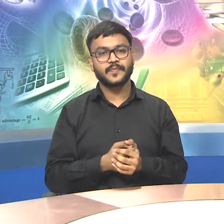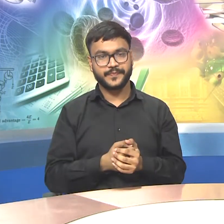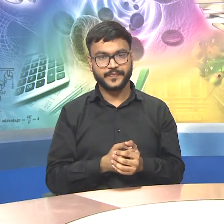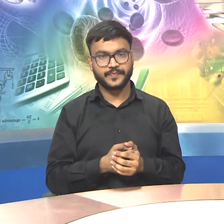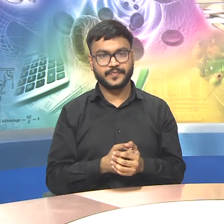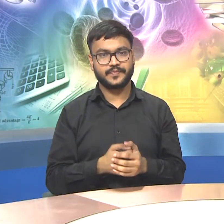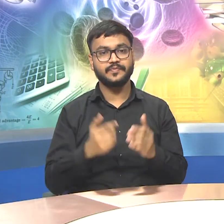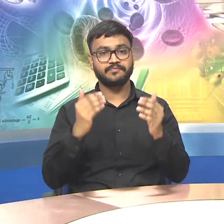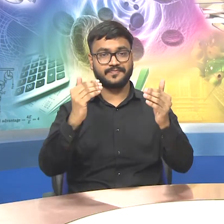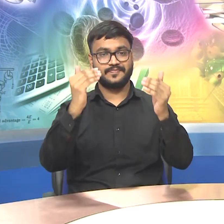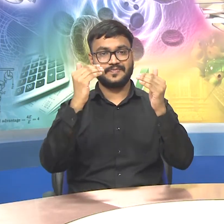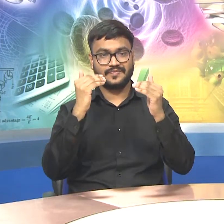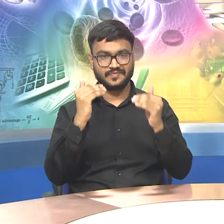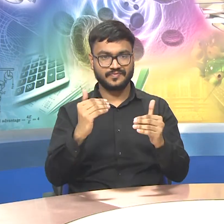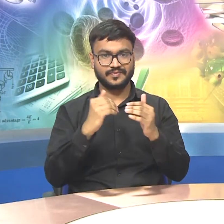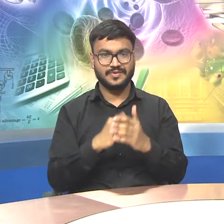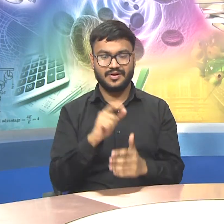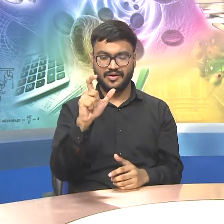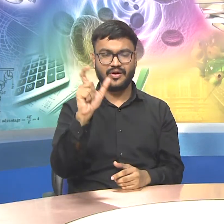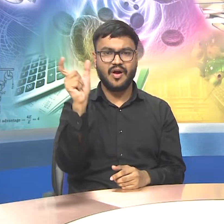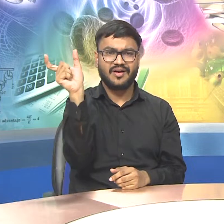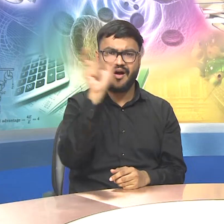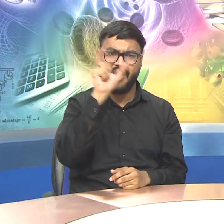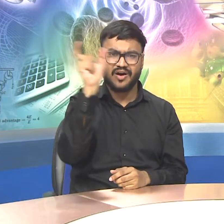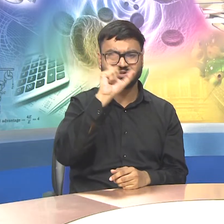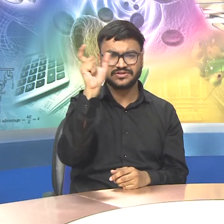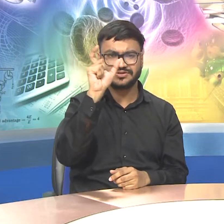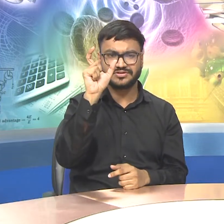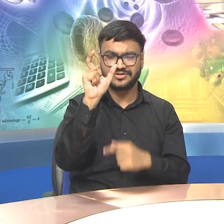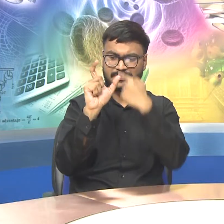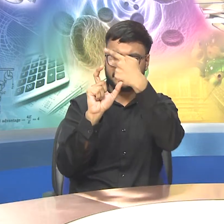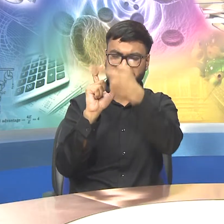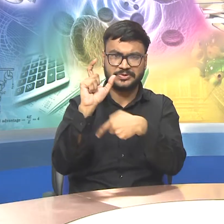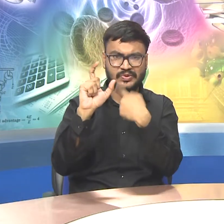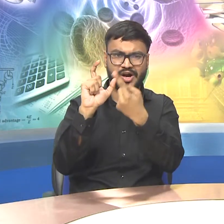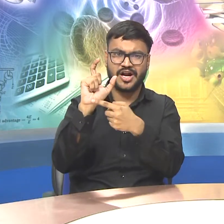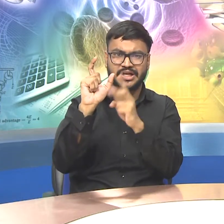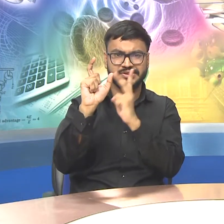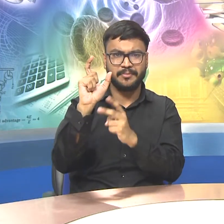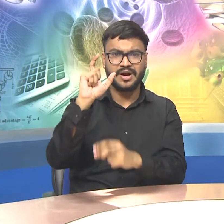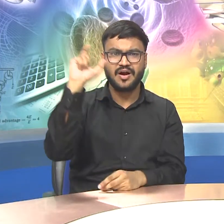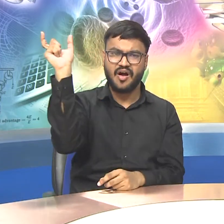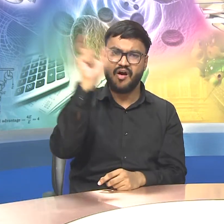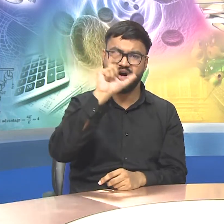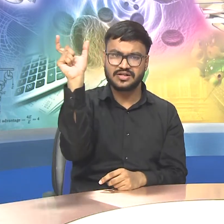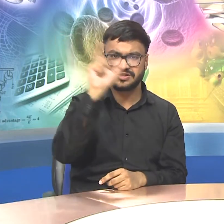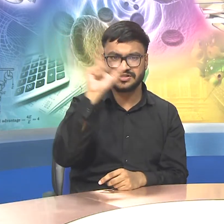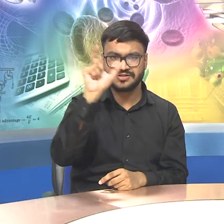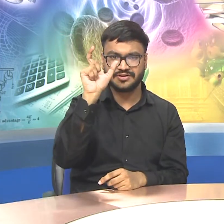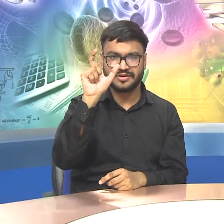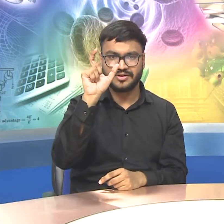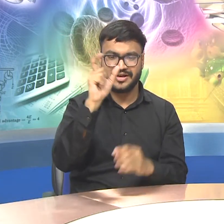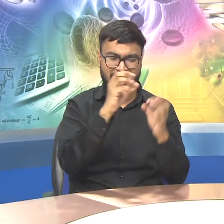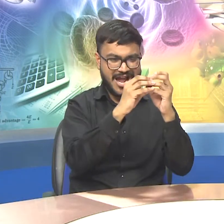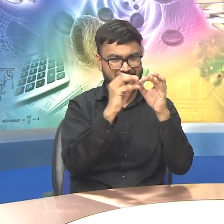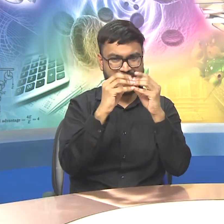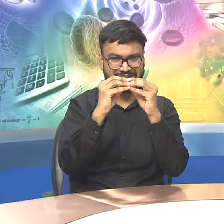For the sign of language, we use the initial letter of the language to depict the language. Next